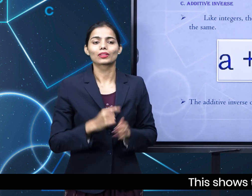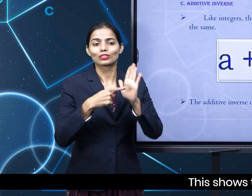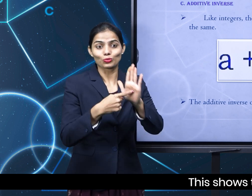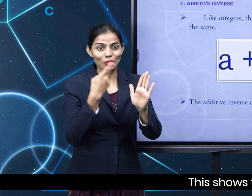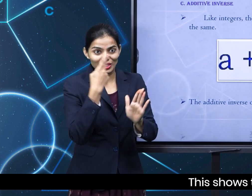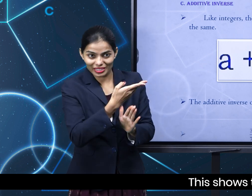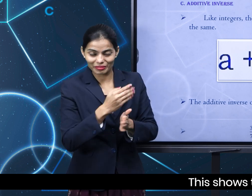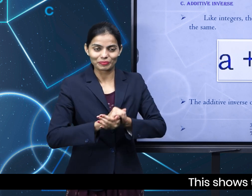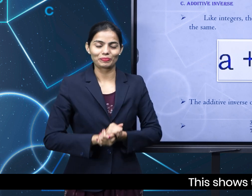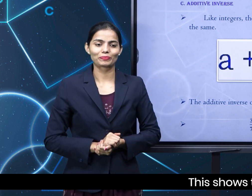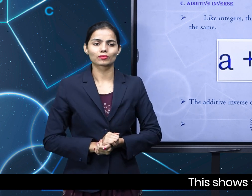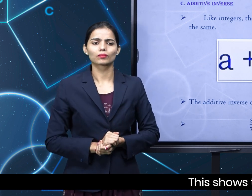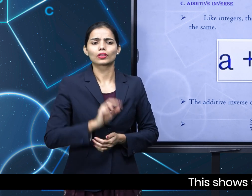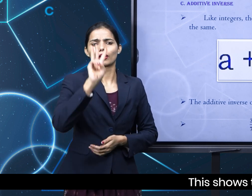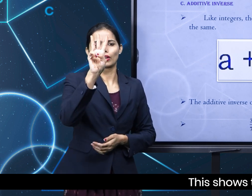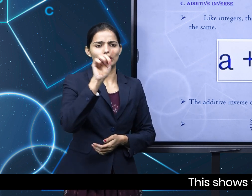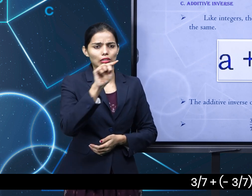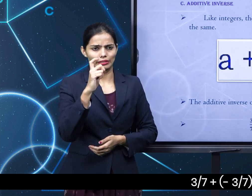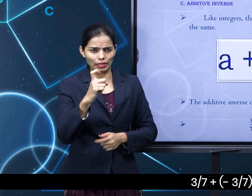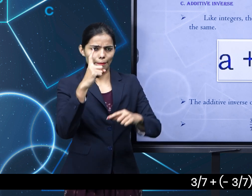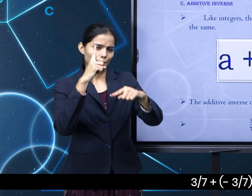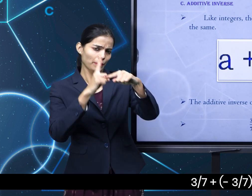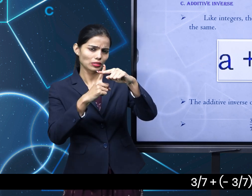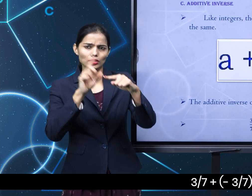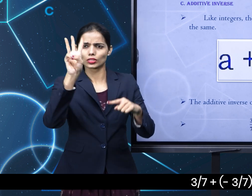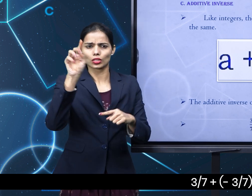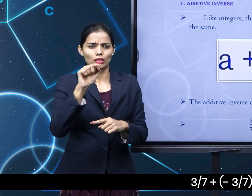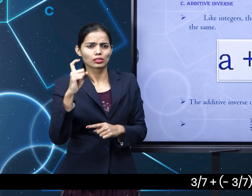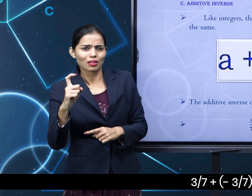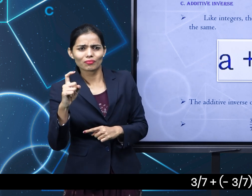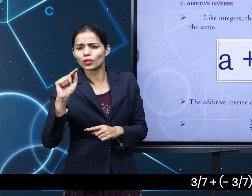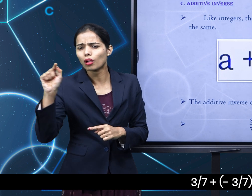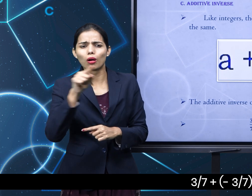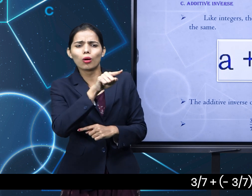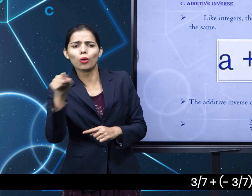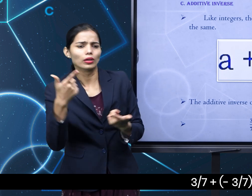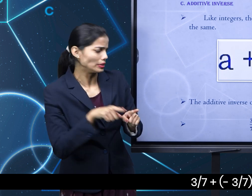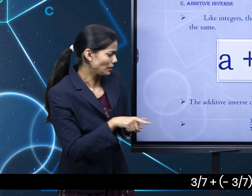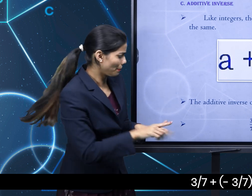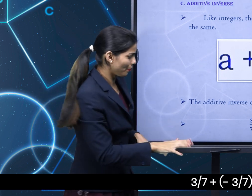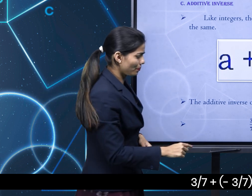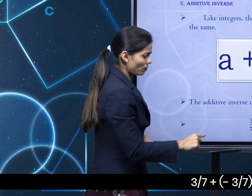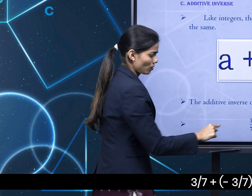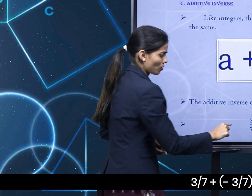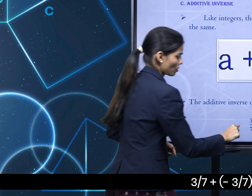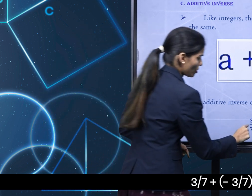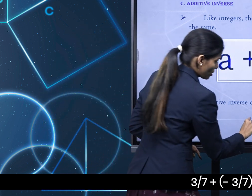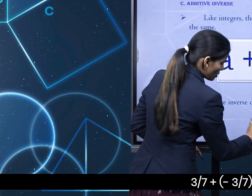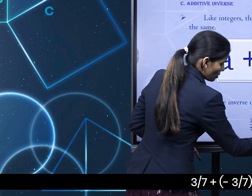This shows that 3 by 7 plus of minus 3 by 7 is equal to 0.